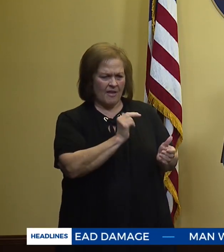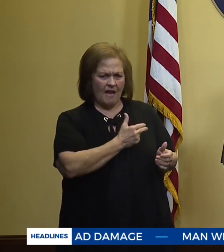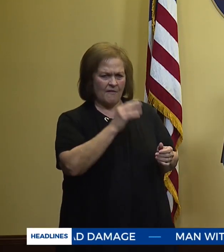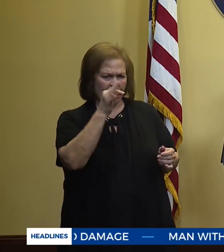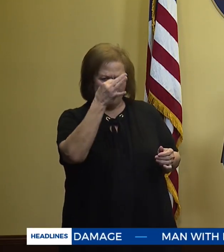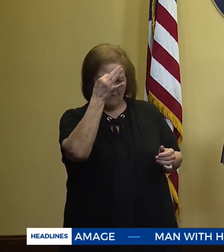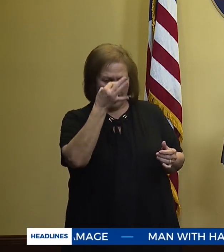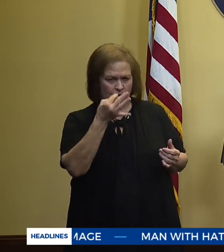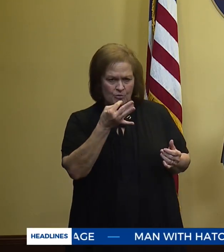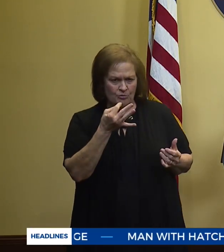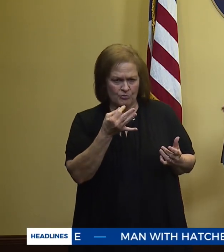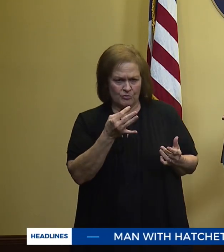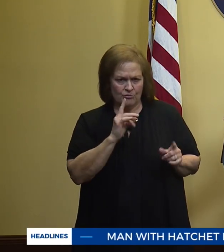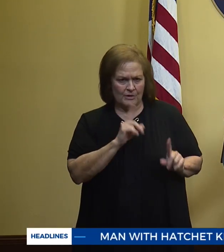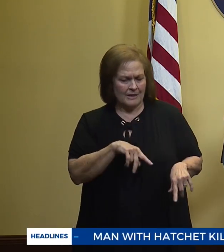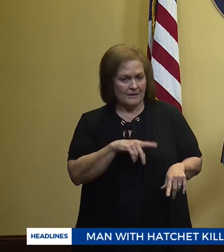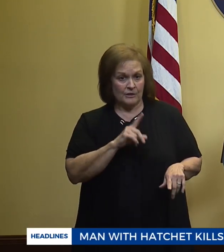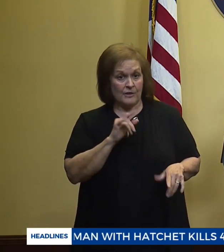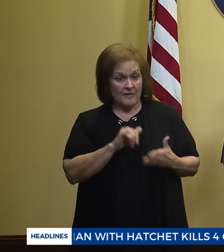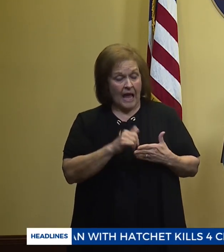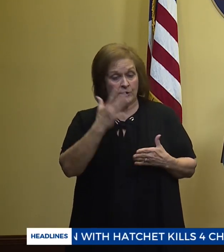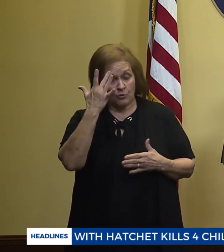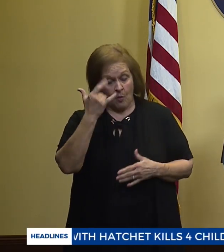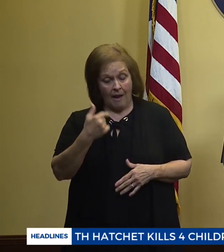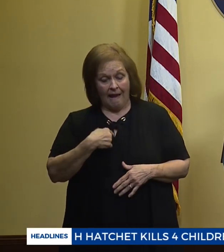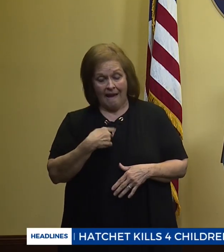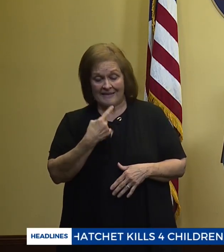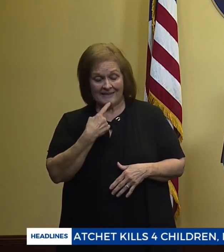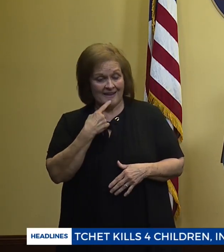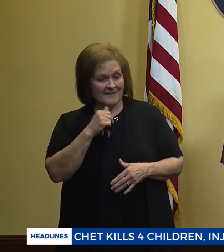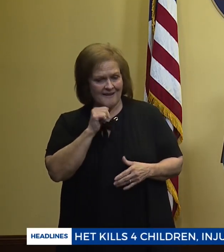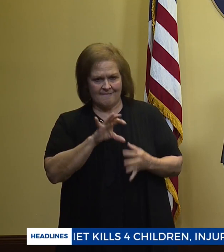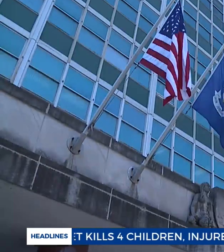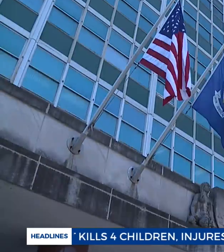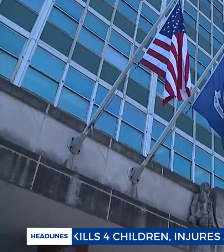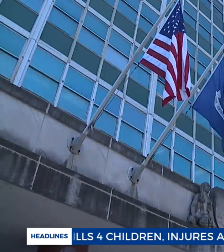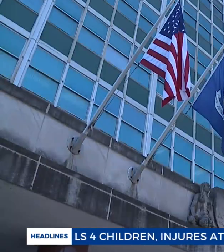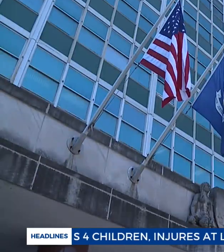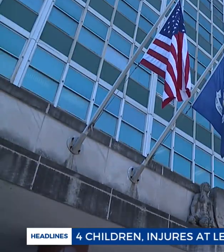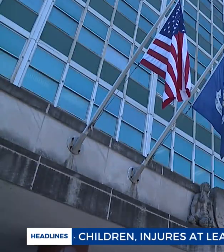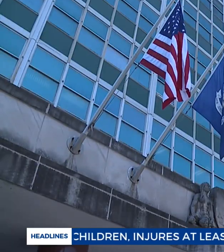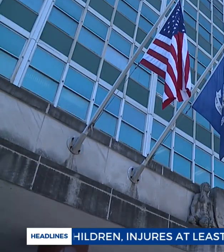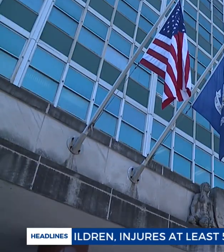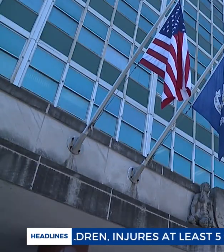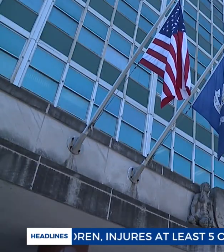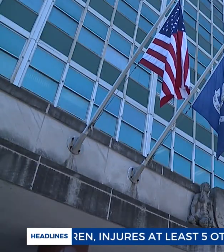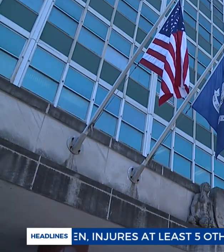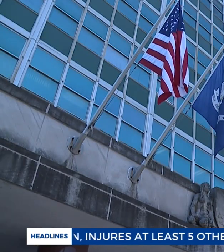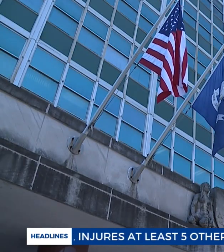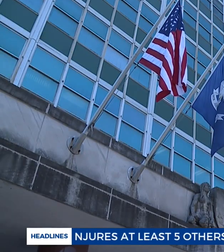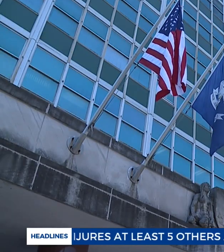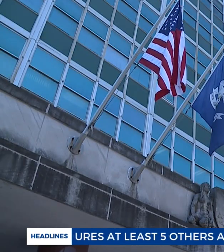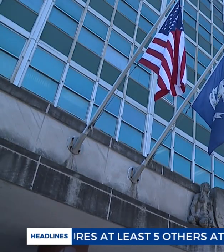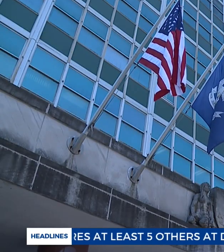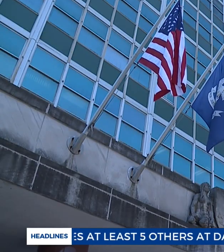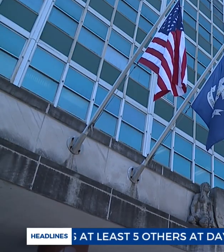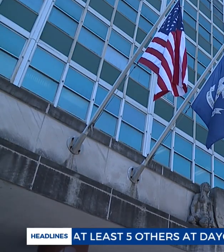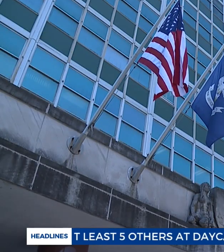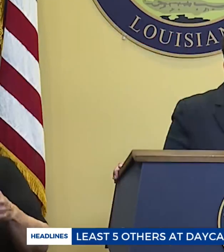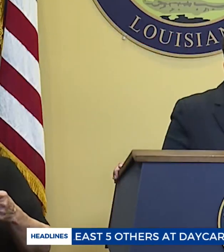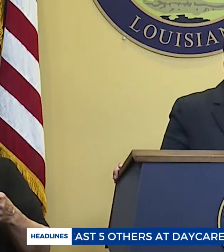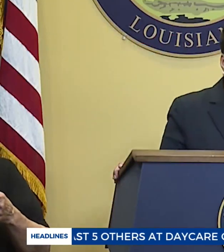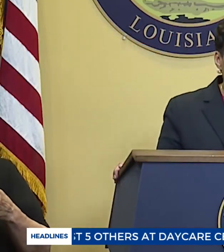that it's not about the consent decree. It's about power. It's about control. The mayor was then asked whether officials would